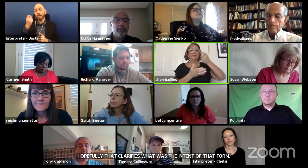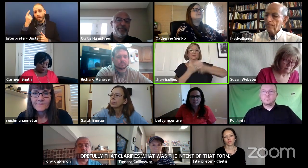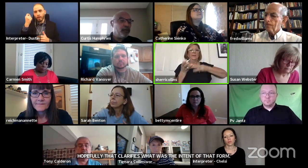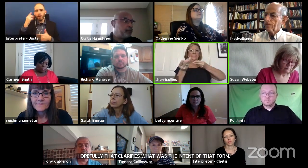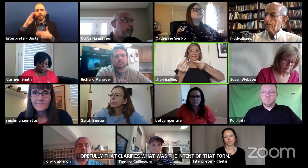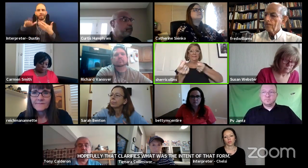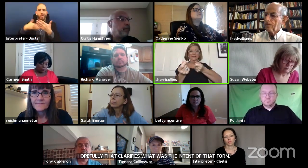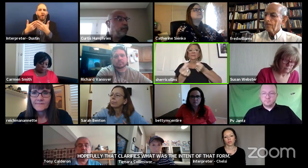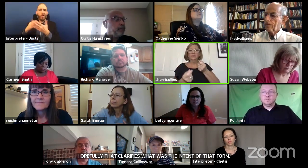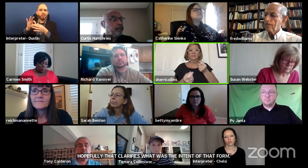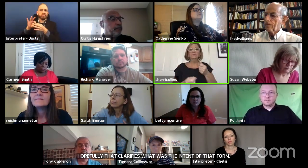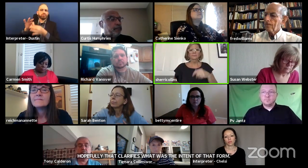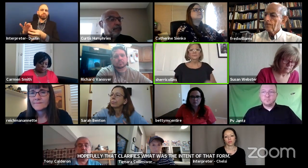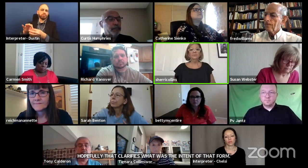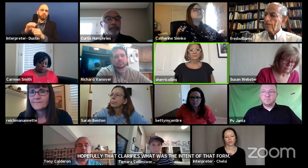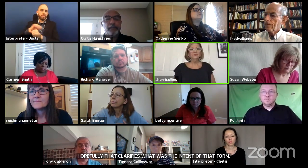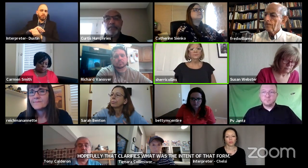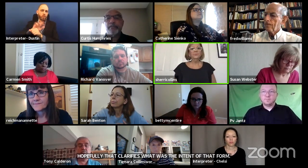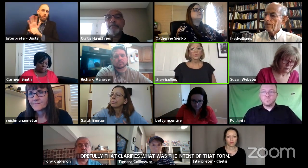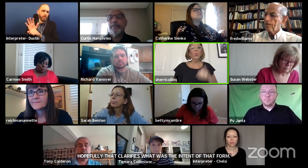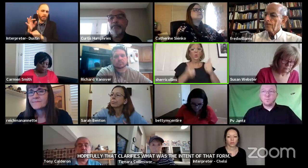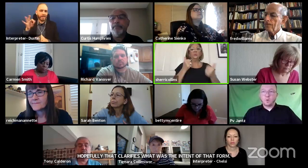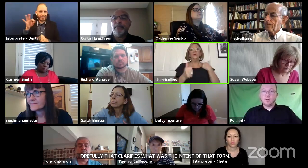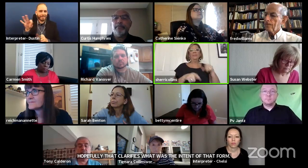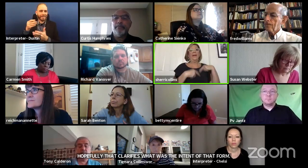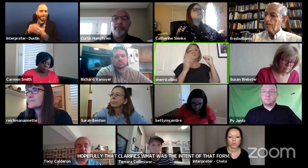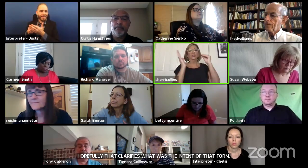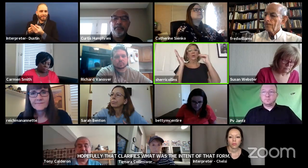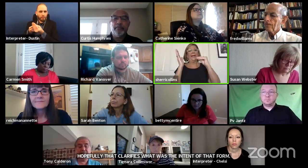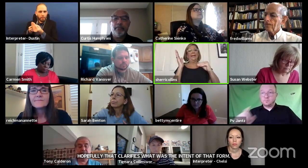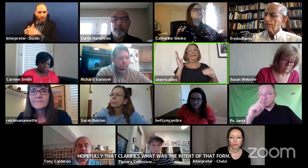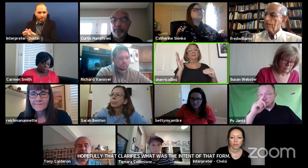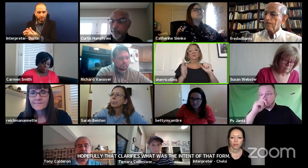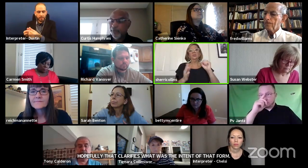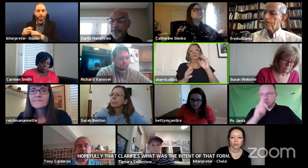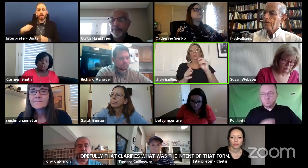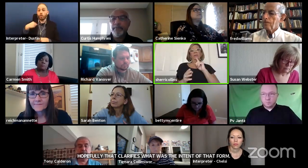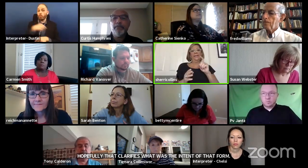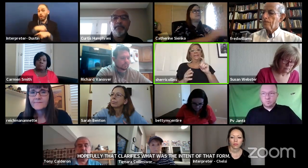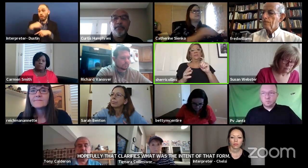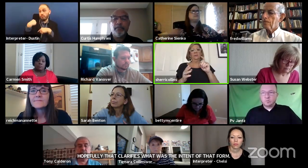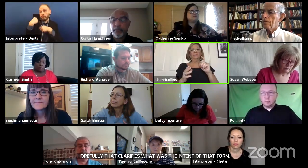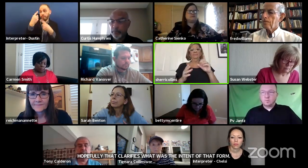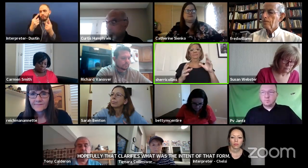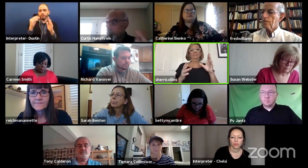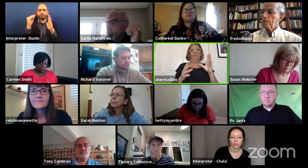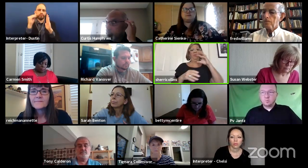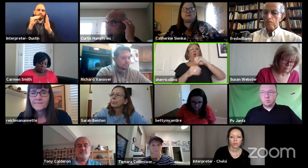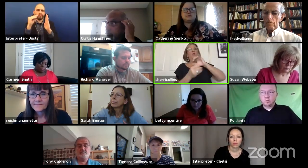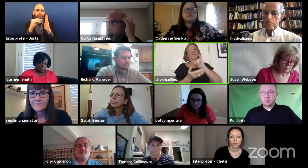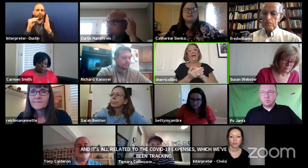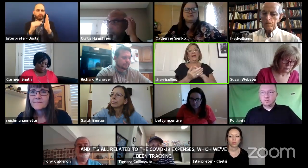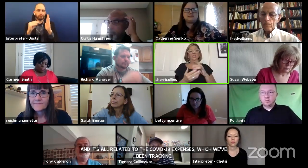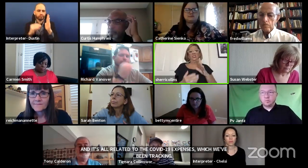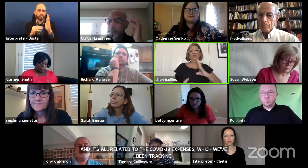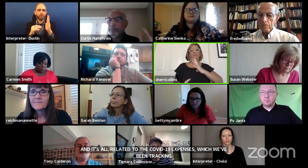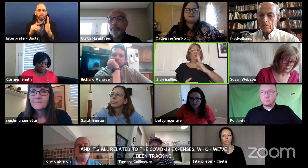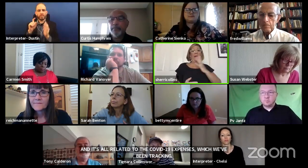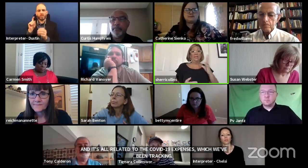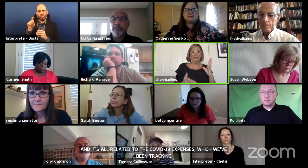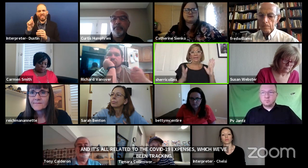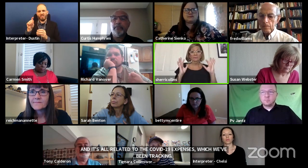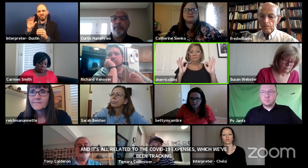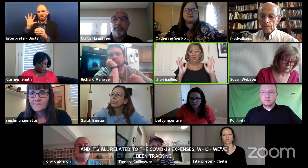COVID-19 expenses, which we've been tracking. So we need to be part of that. It's just